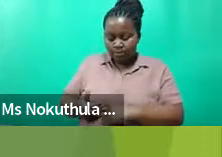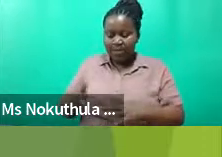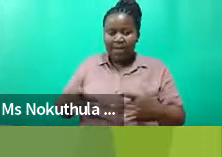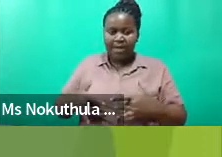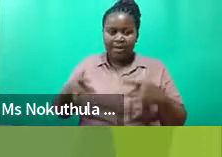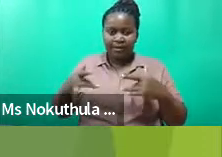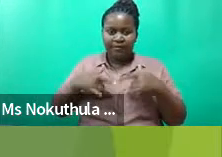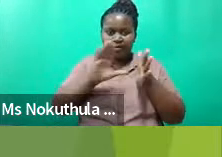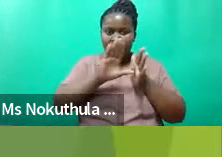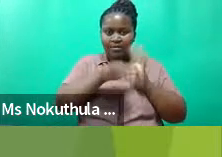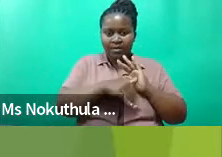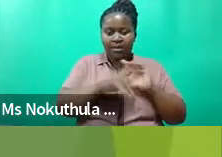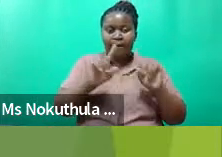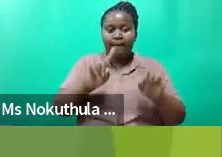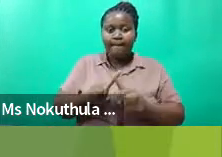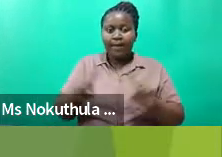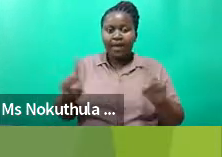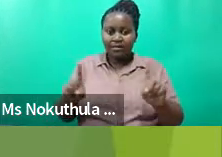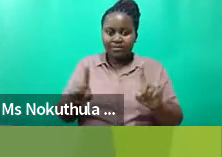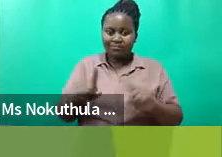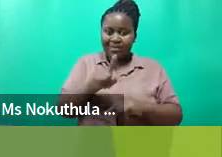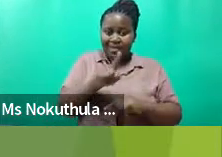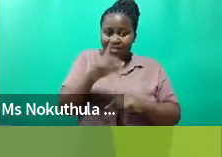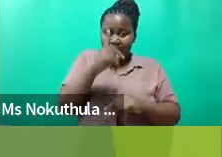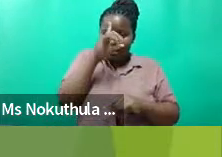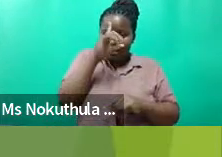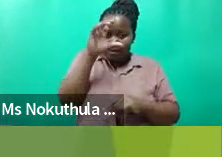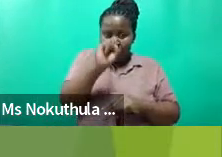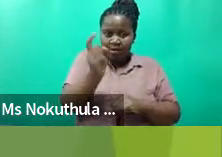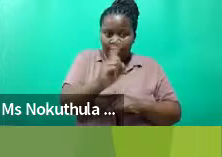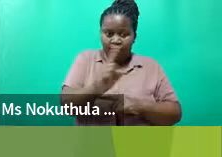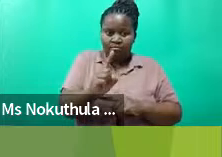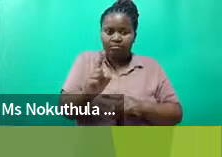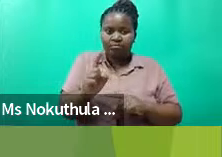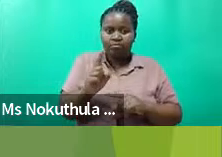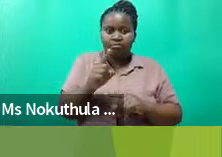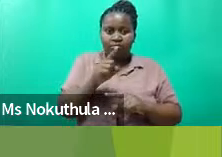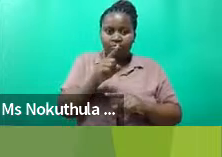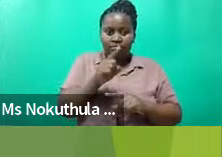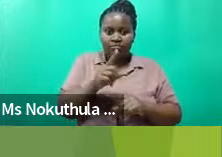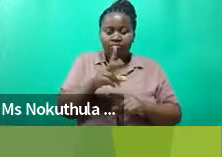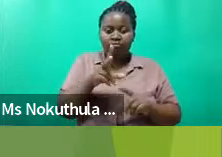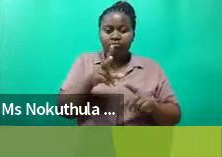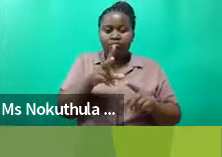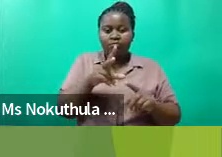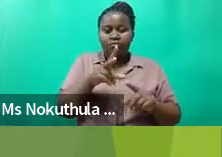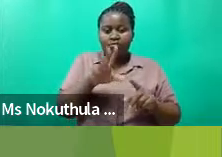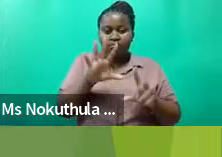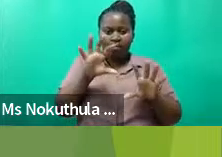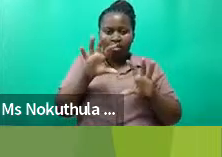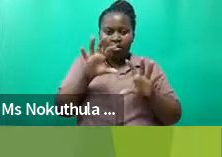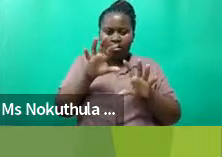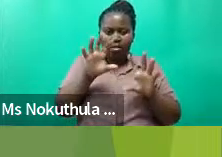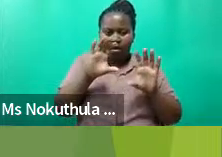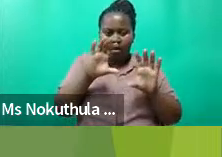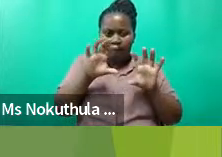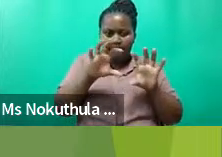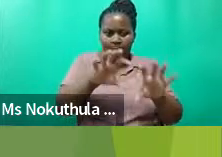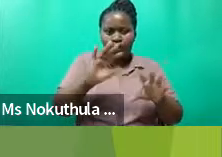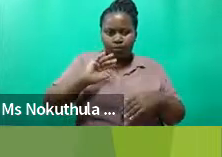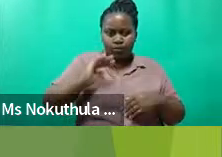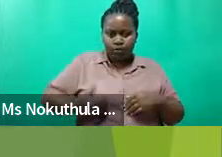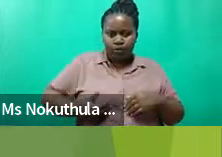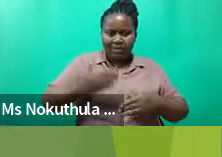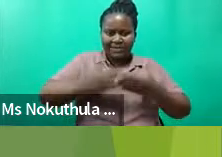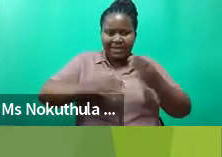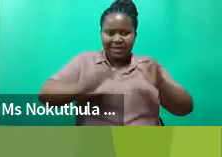disability. However, they believe that such norms are imposed on women. Although they agree with some of the